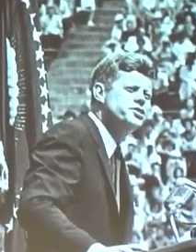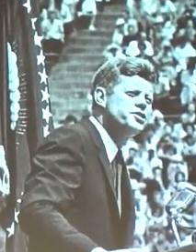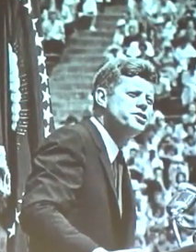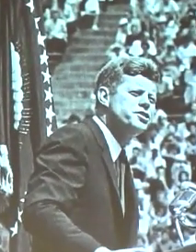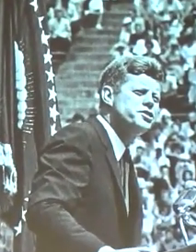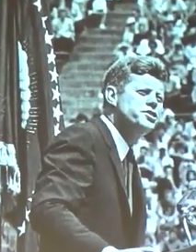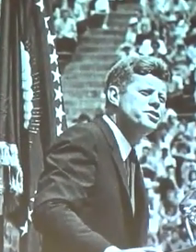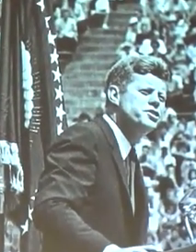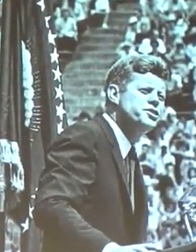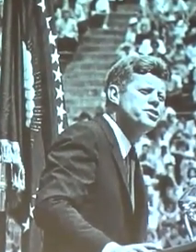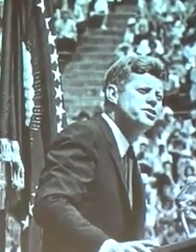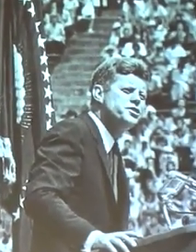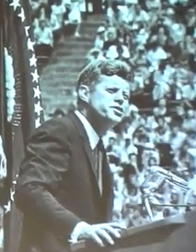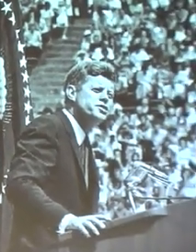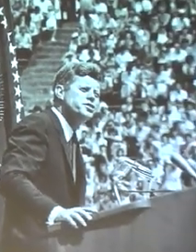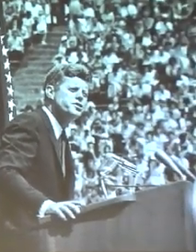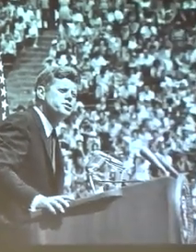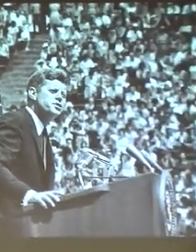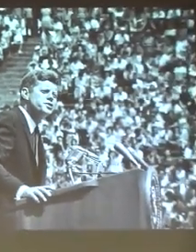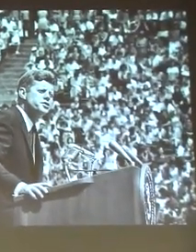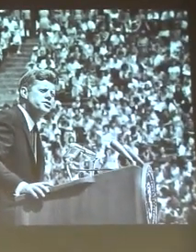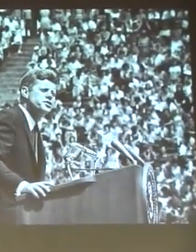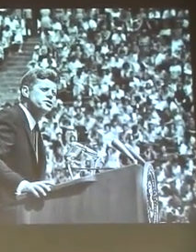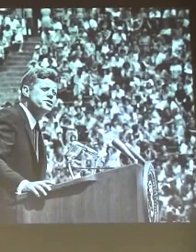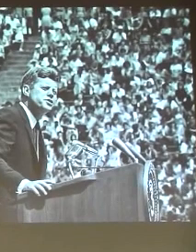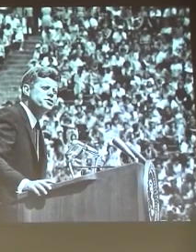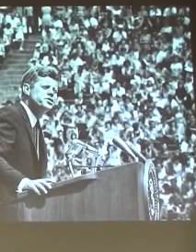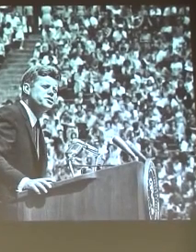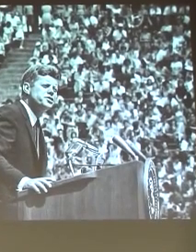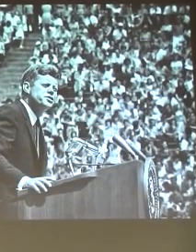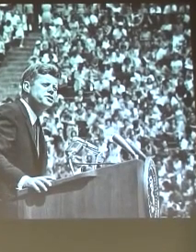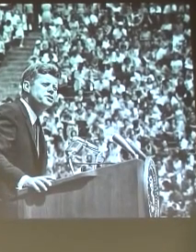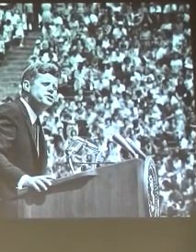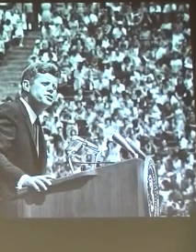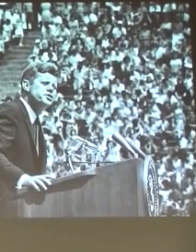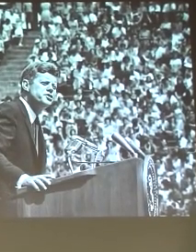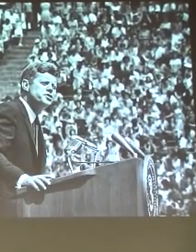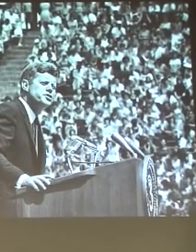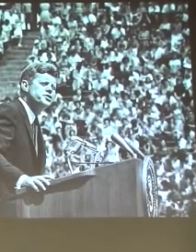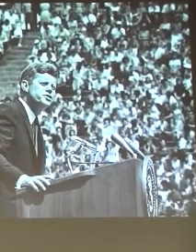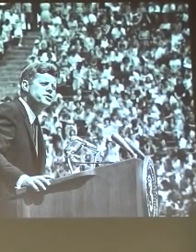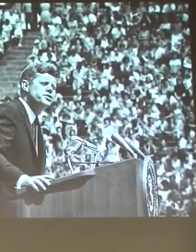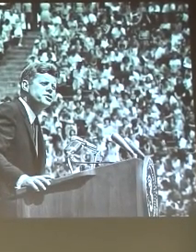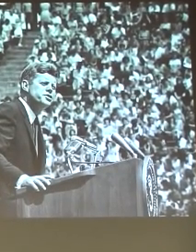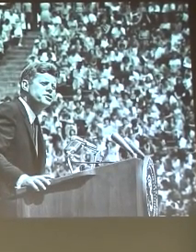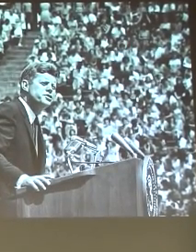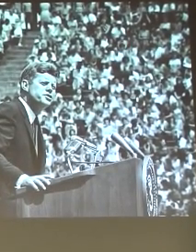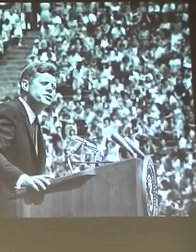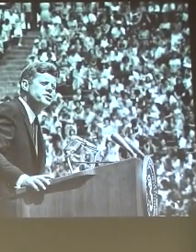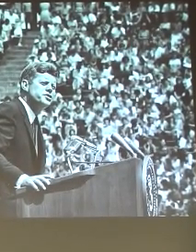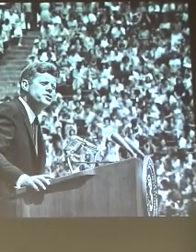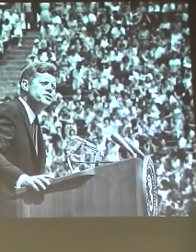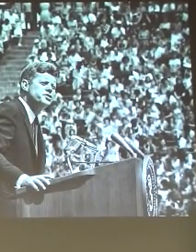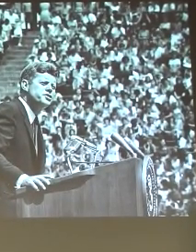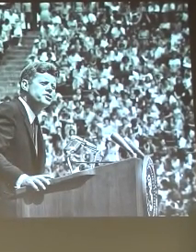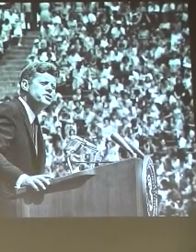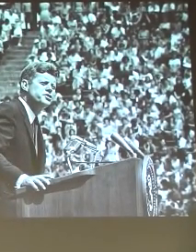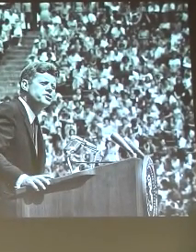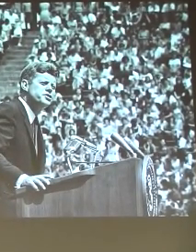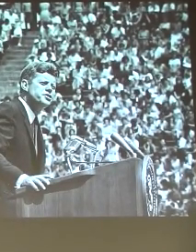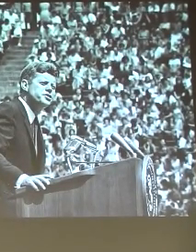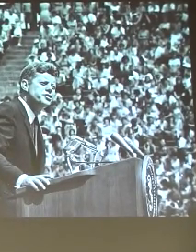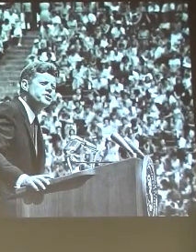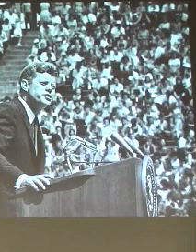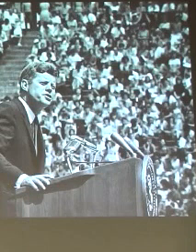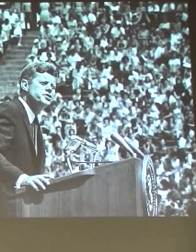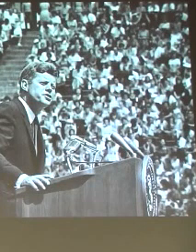announcing his intention to take the United States to the moon, his reasons were, we choose to go to the moon and do the